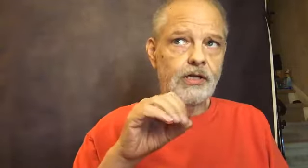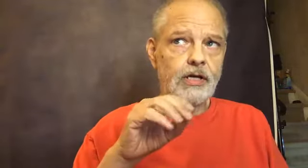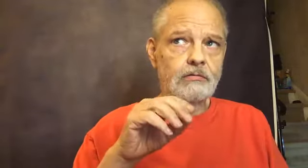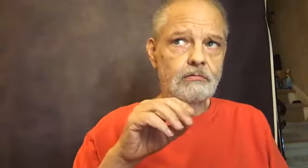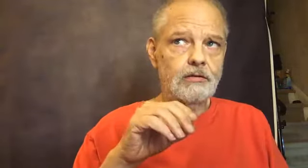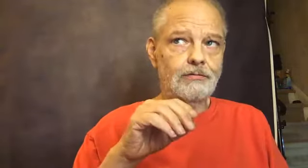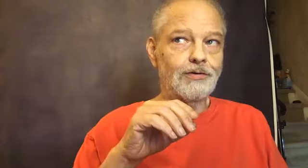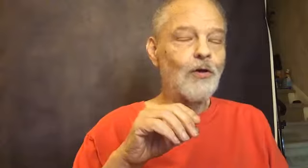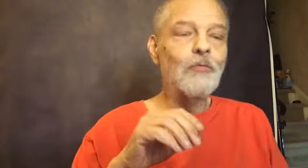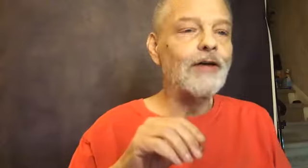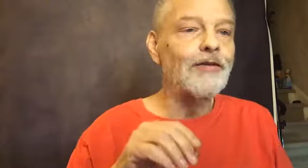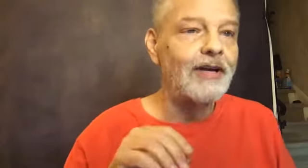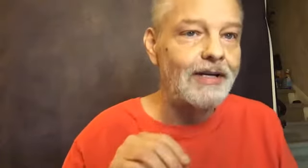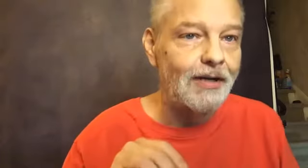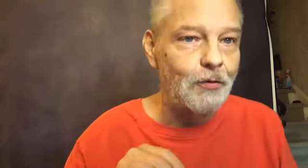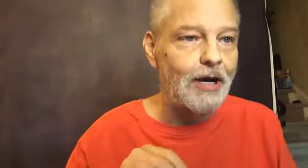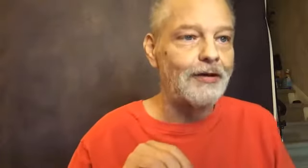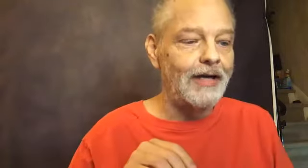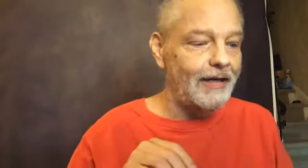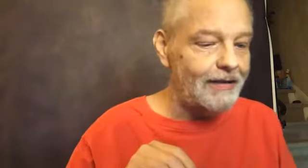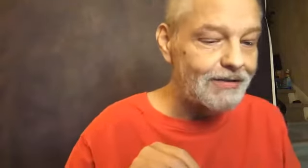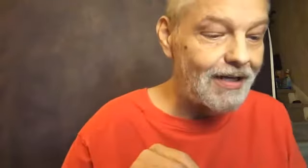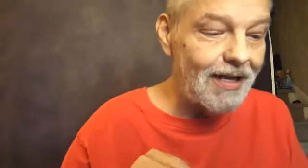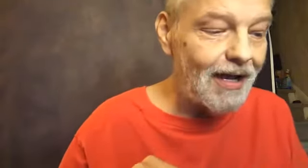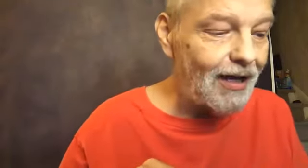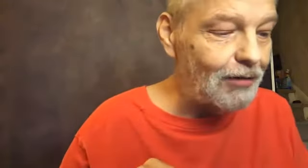CON, whatever Connecticut is.